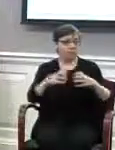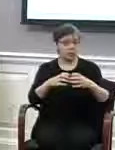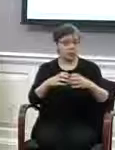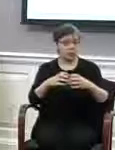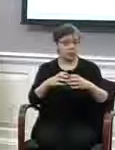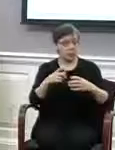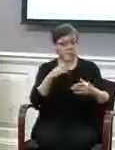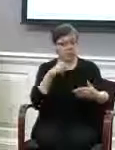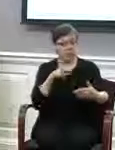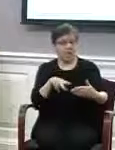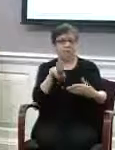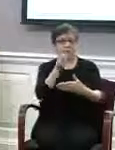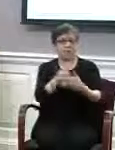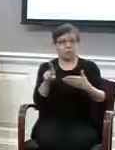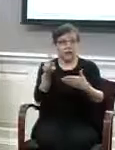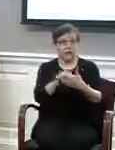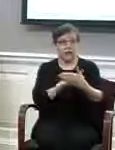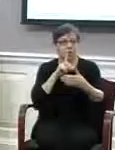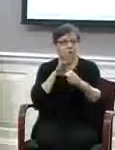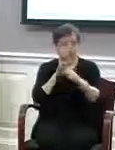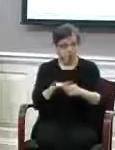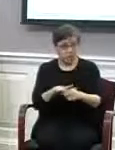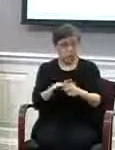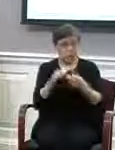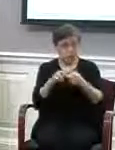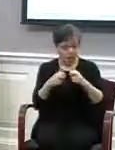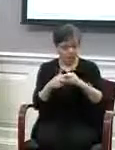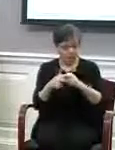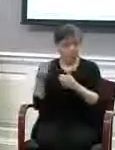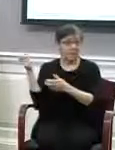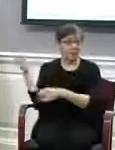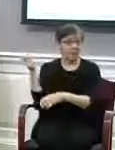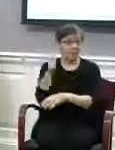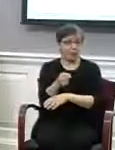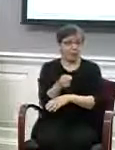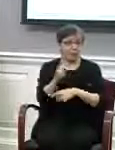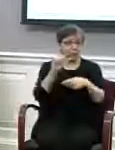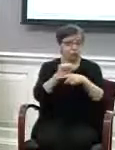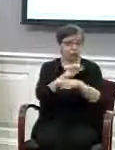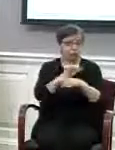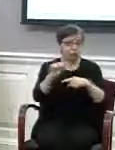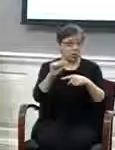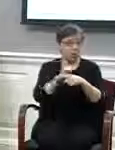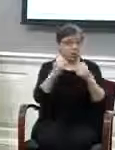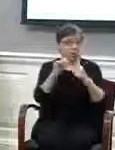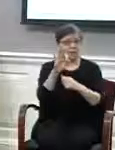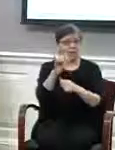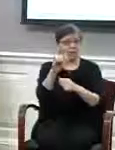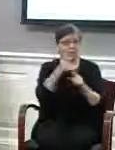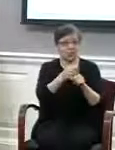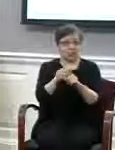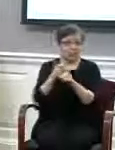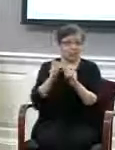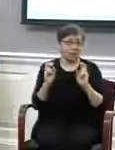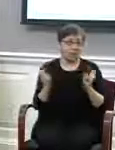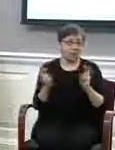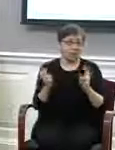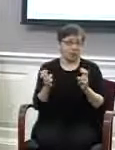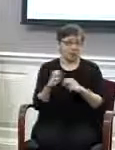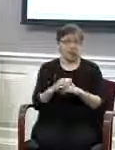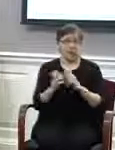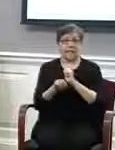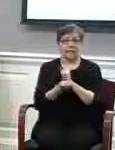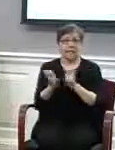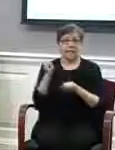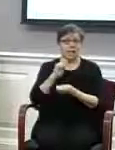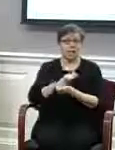discriminatory practices and the problem is to be solved, then you might bring in someone to help you fix yourselves, if you will, and reform codes of conduct